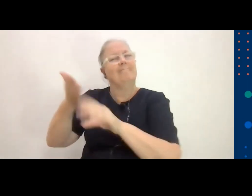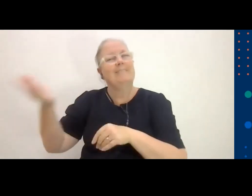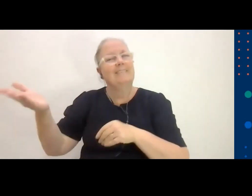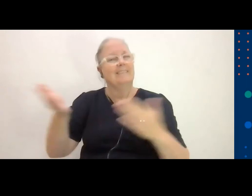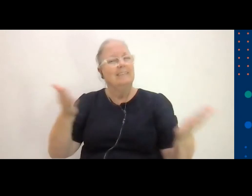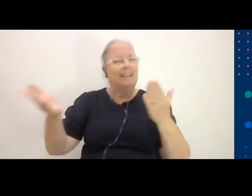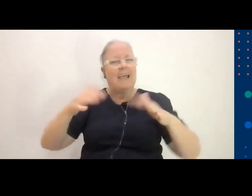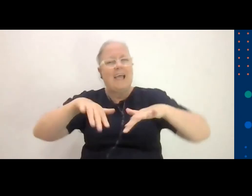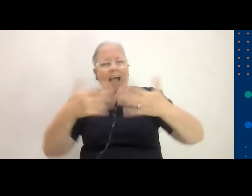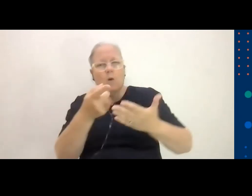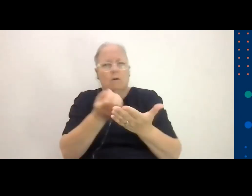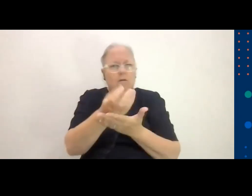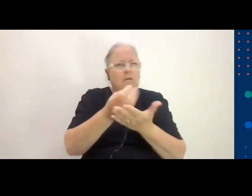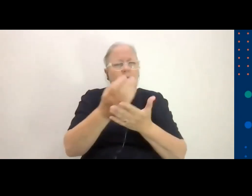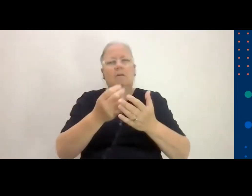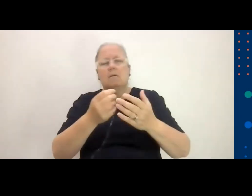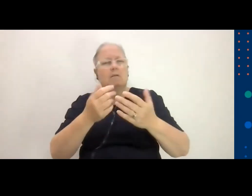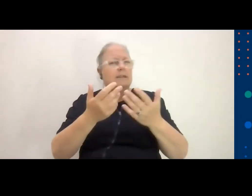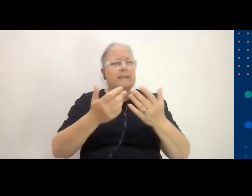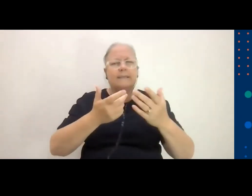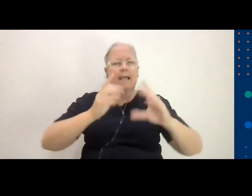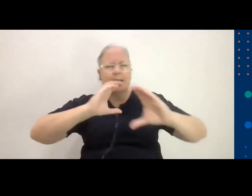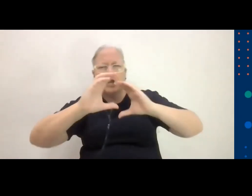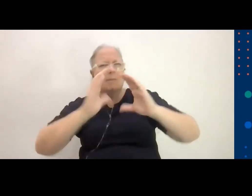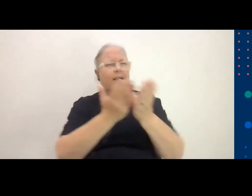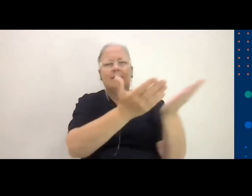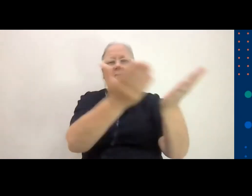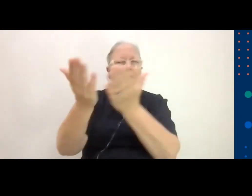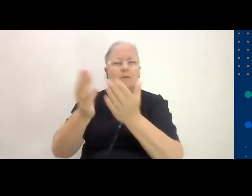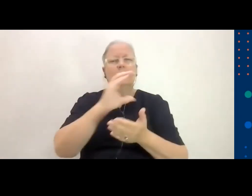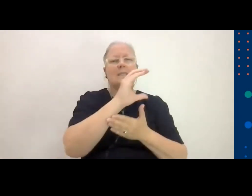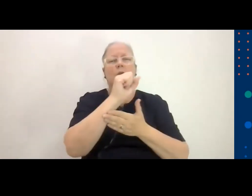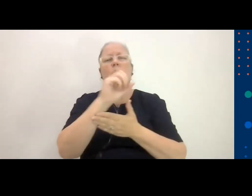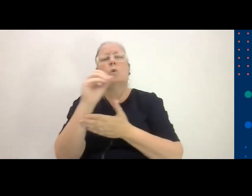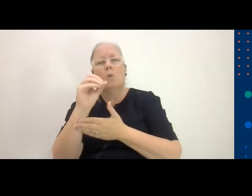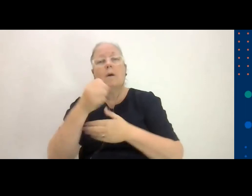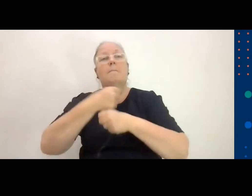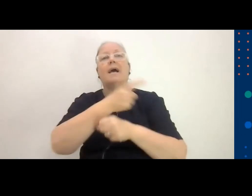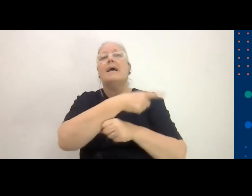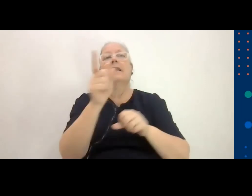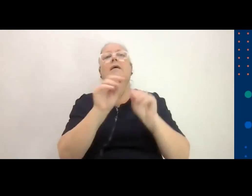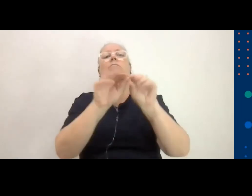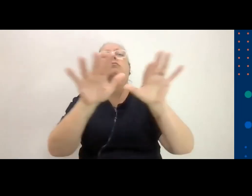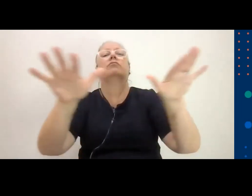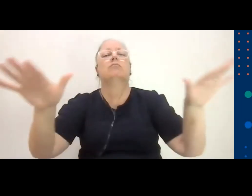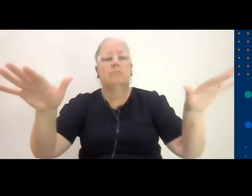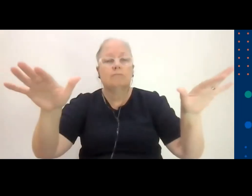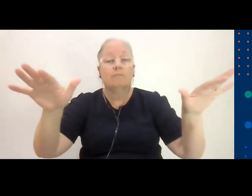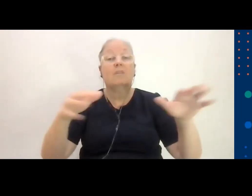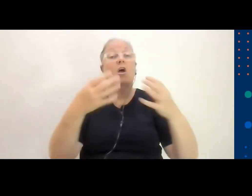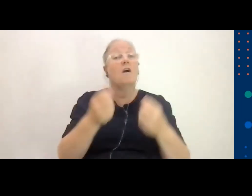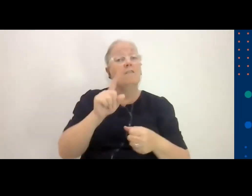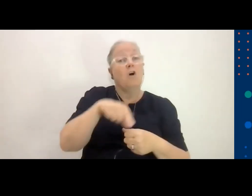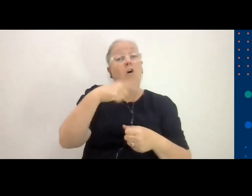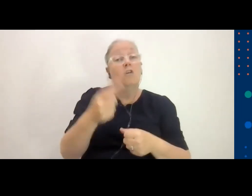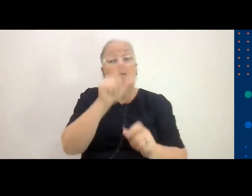communicate to civil society and to communities, hopefully will sensitize the issue a bit more. Any other speakers want to